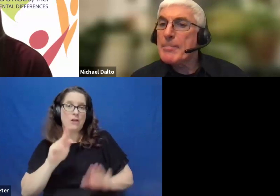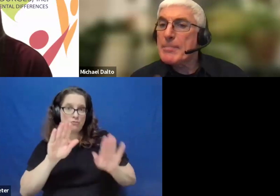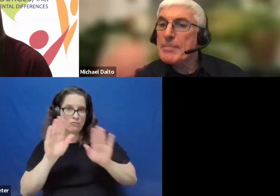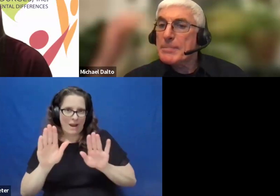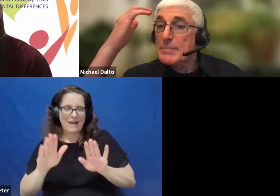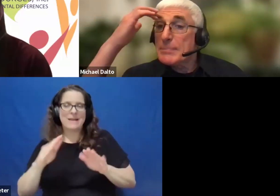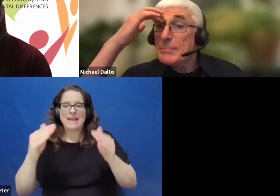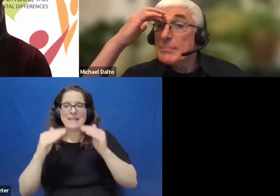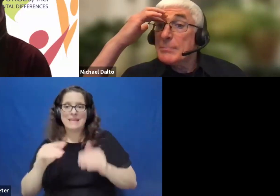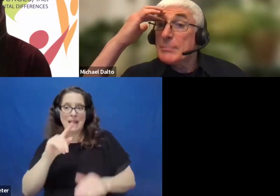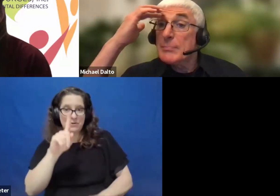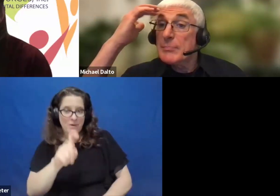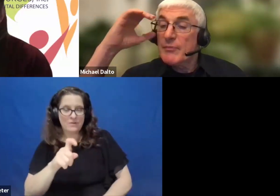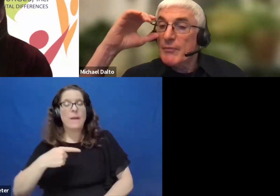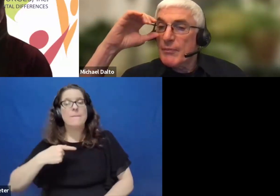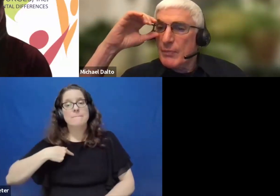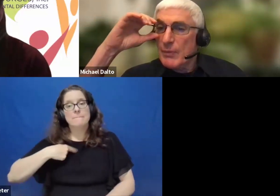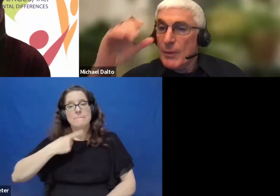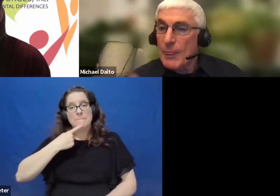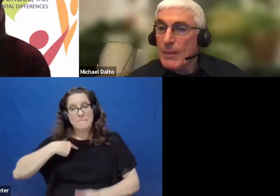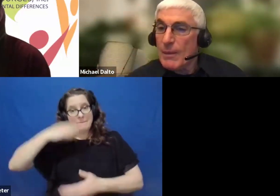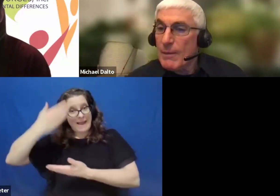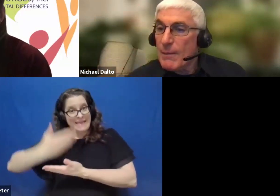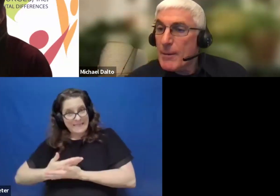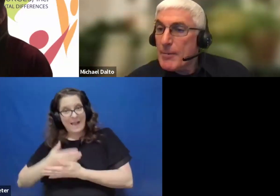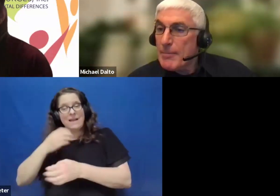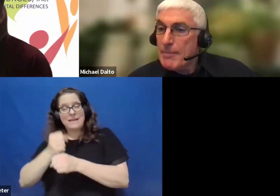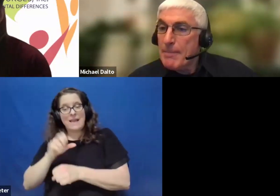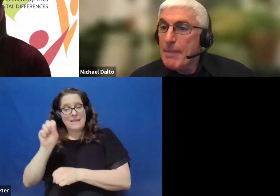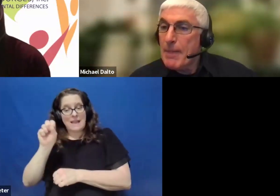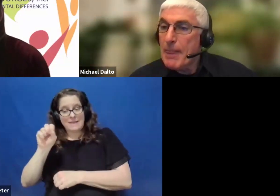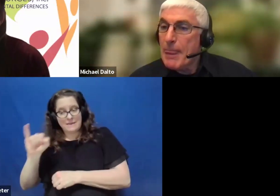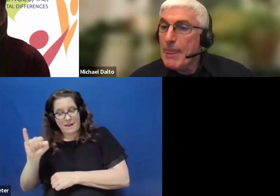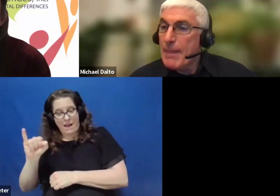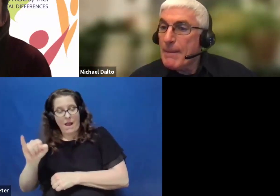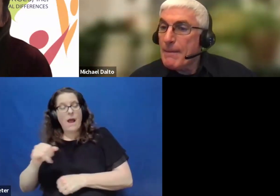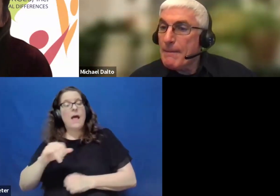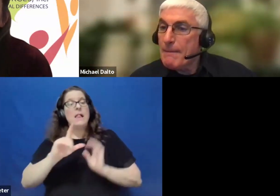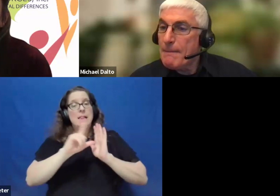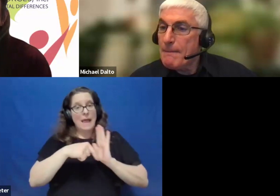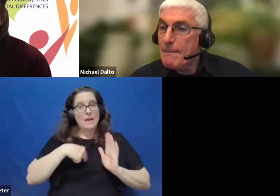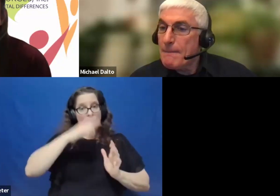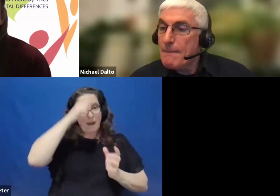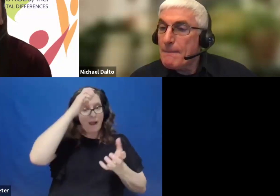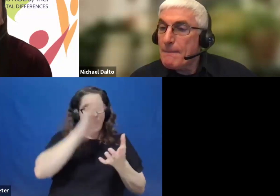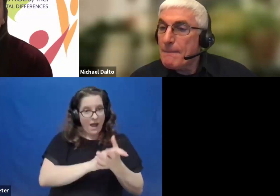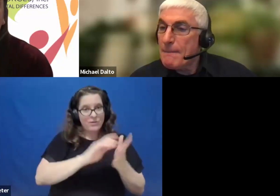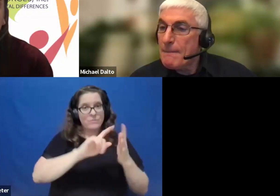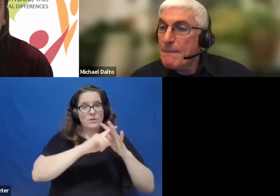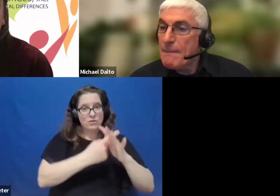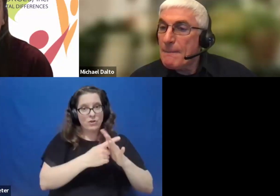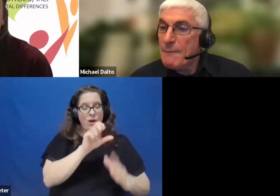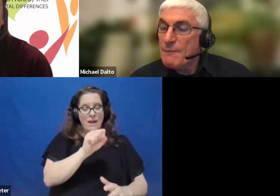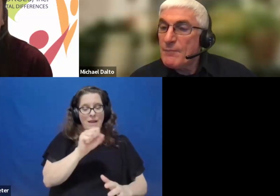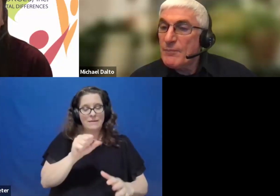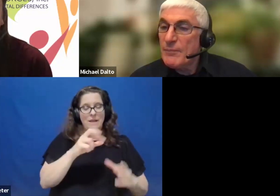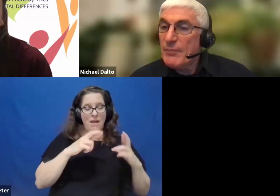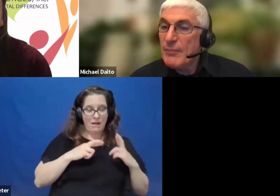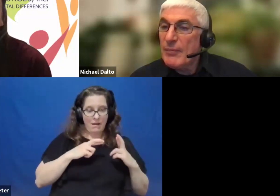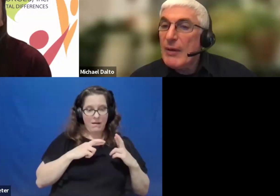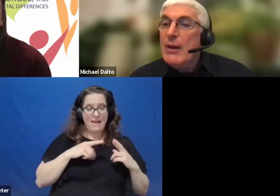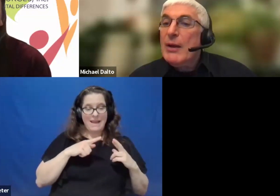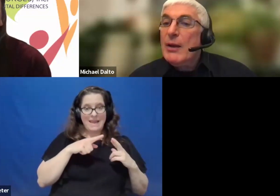my husband starts to take Social Security, can he get SSDI as well, or does he give up the